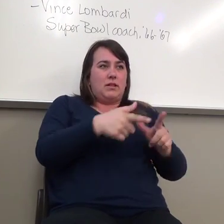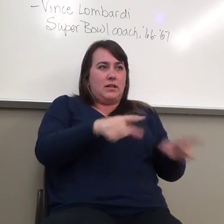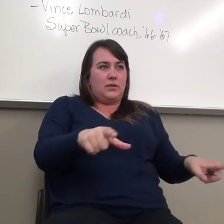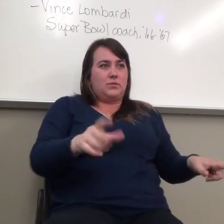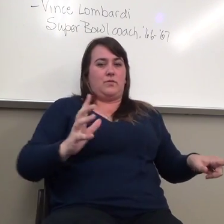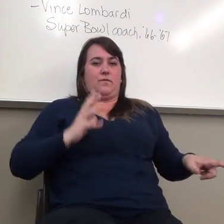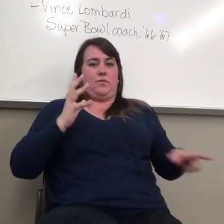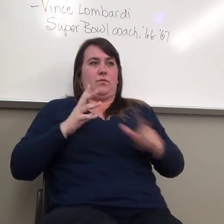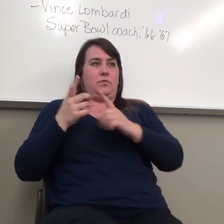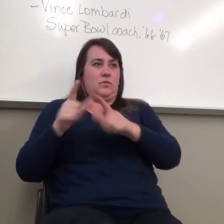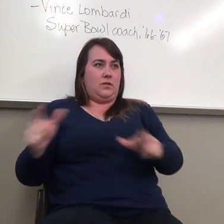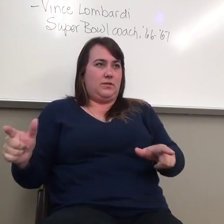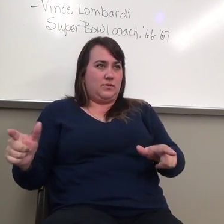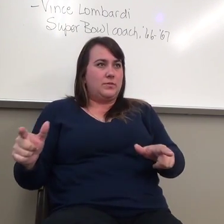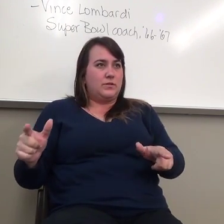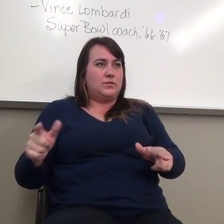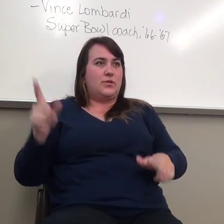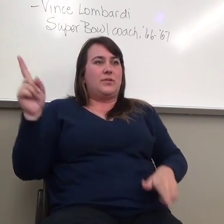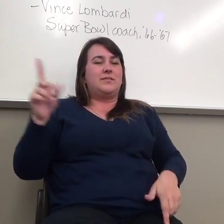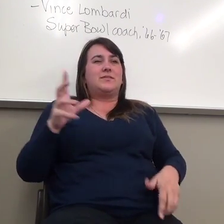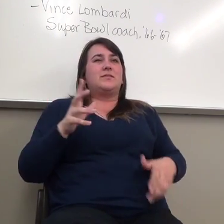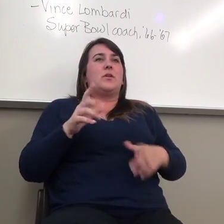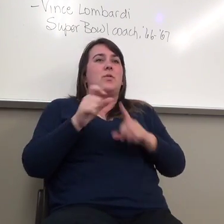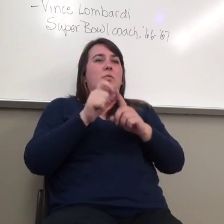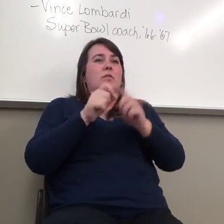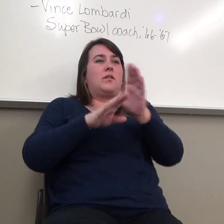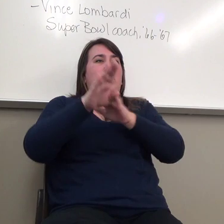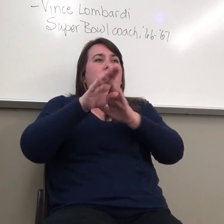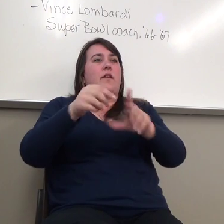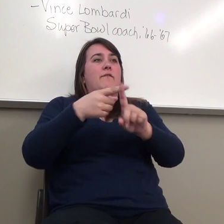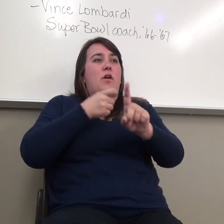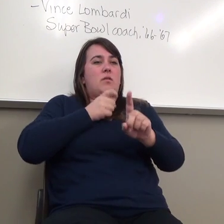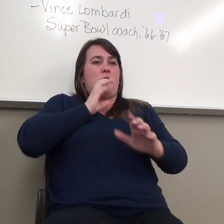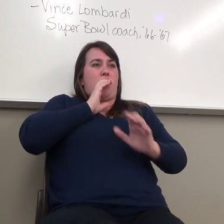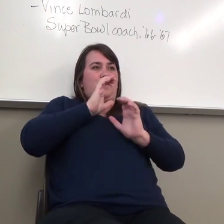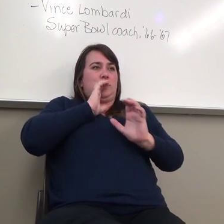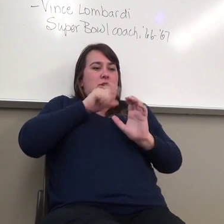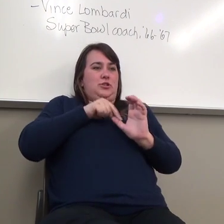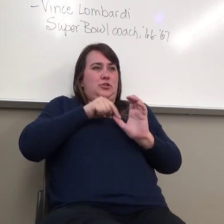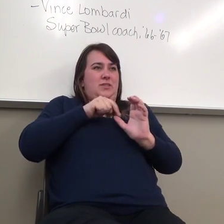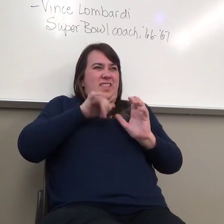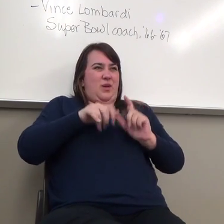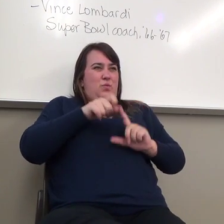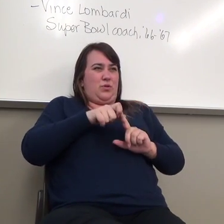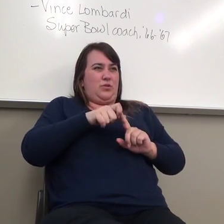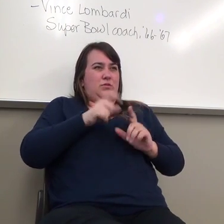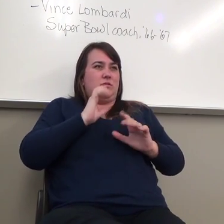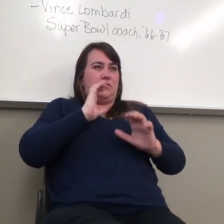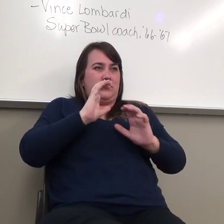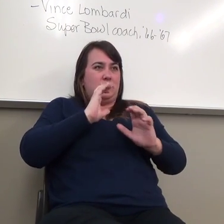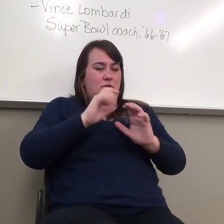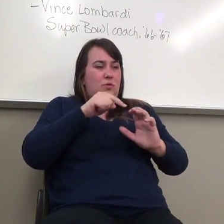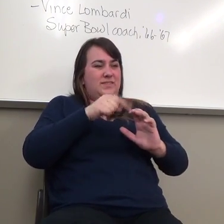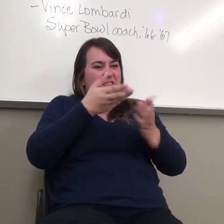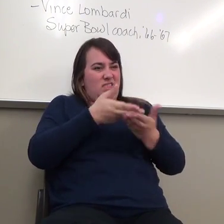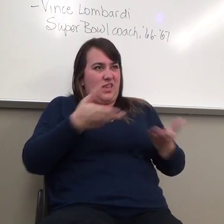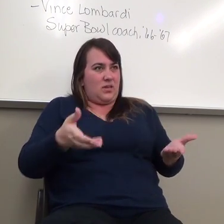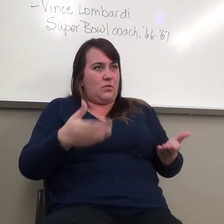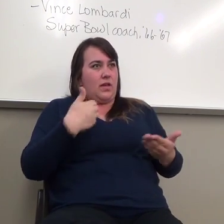formation from conversation. So you would think a conversation is a thing, so what you do when you have a conversation is